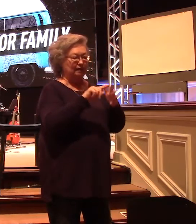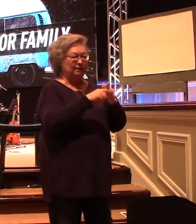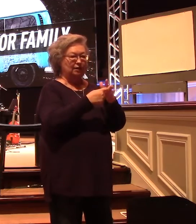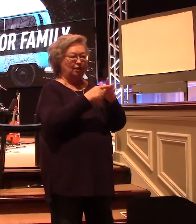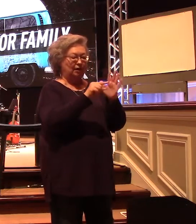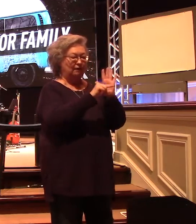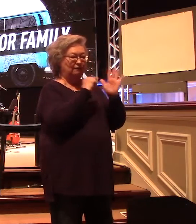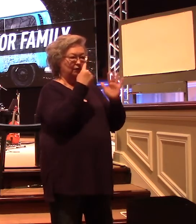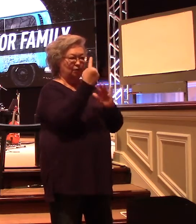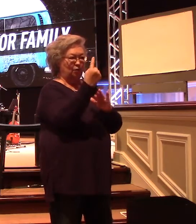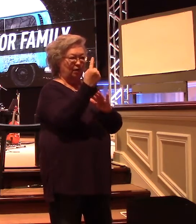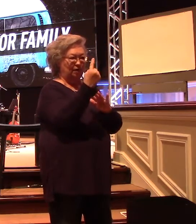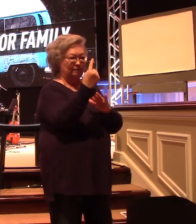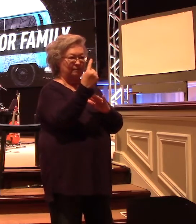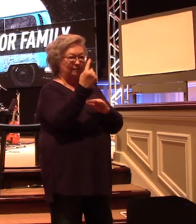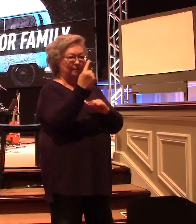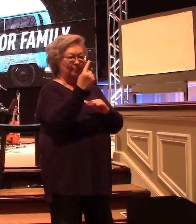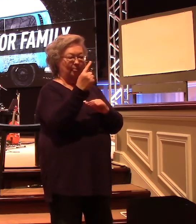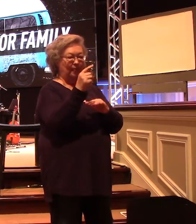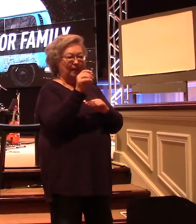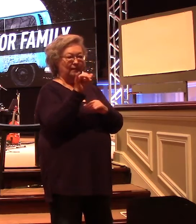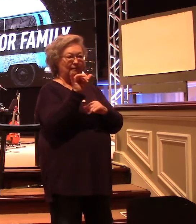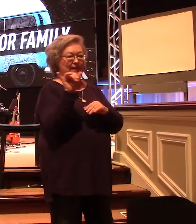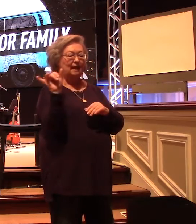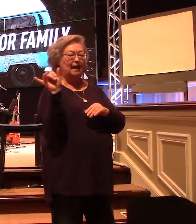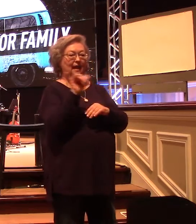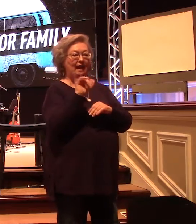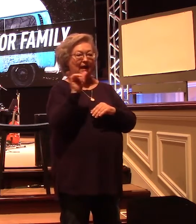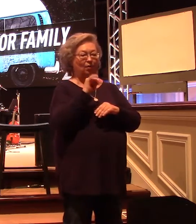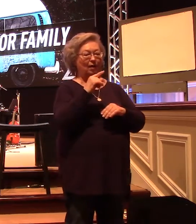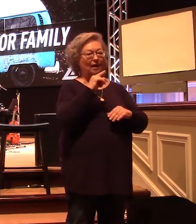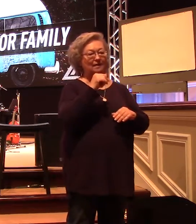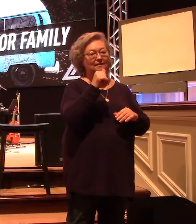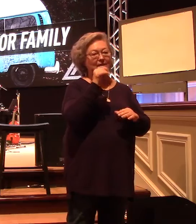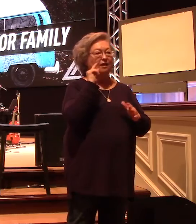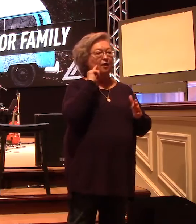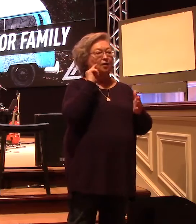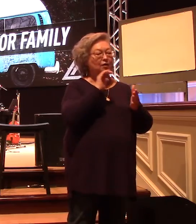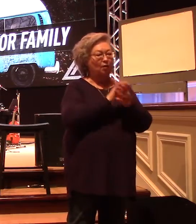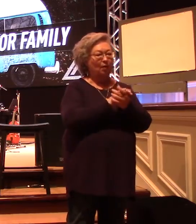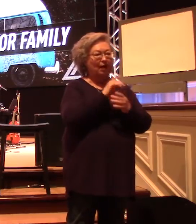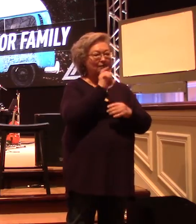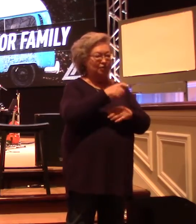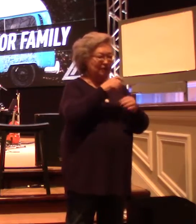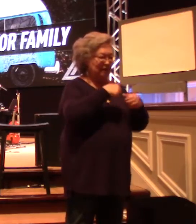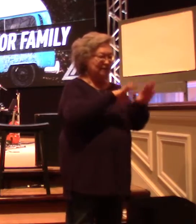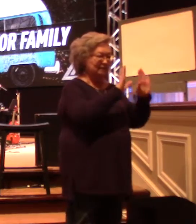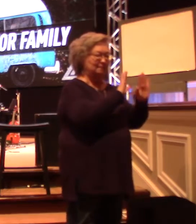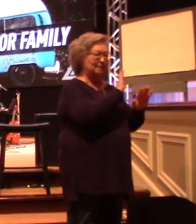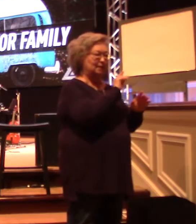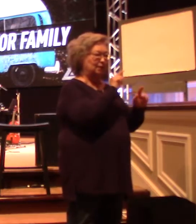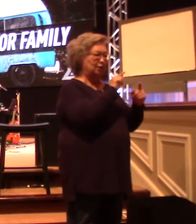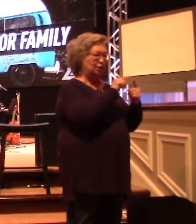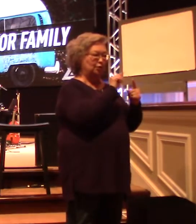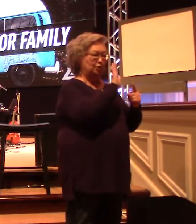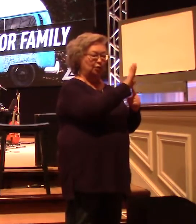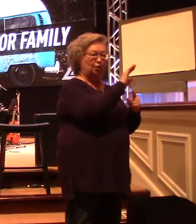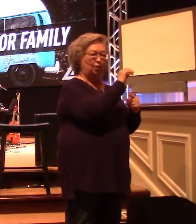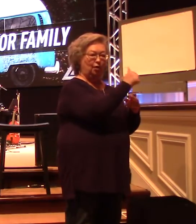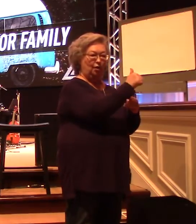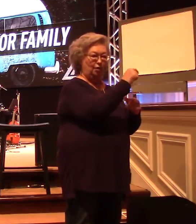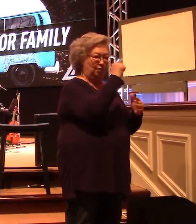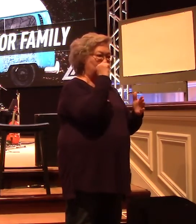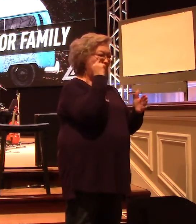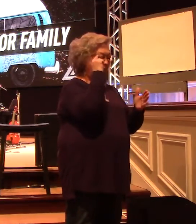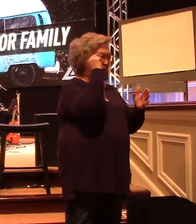1, it says, likewise, wives, be submissive to your own husbands, so that even if some do not obey the